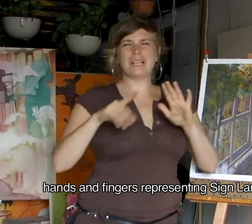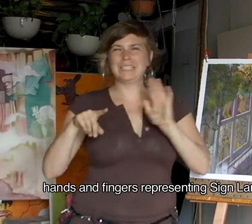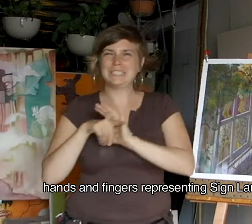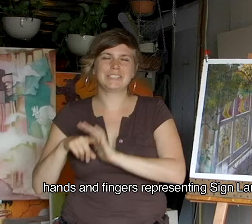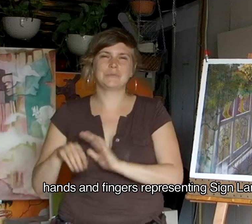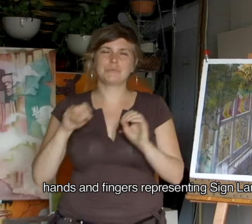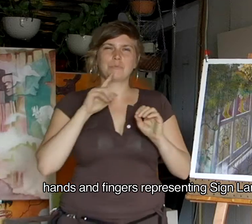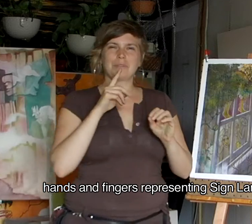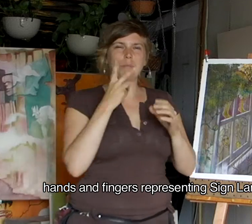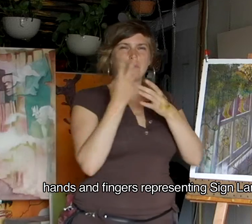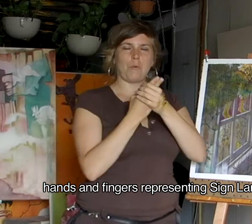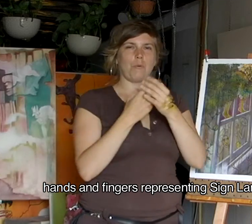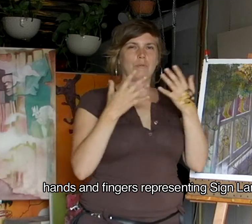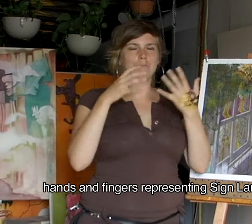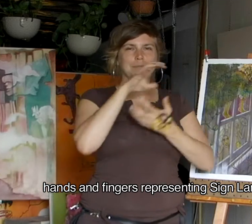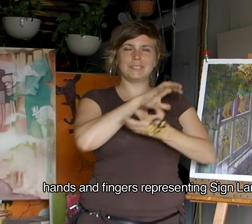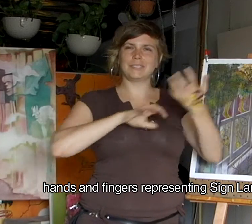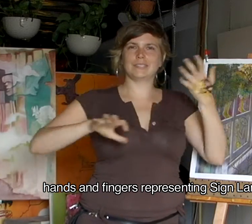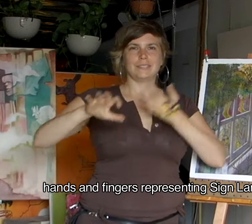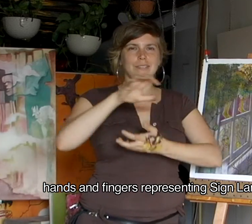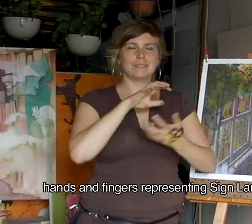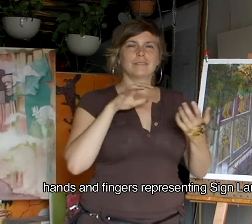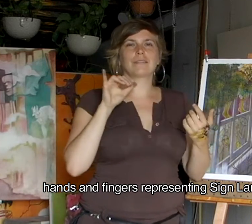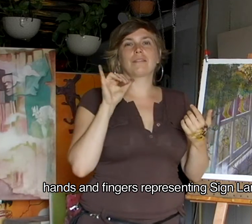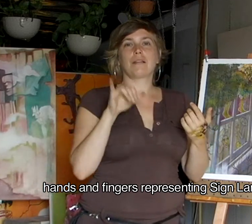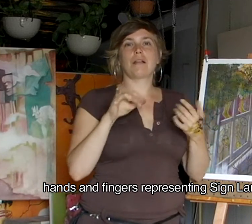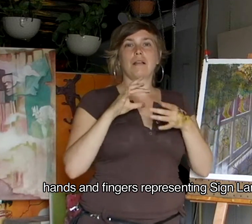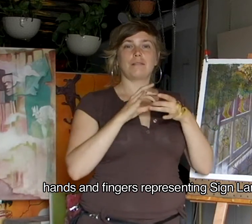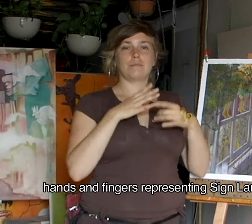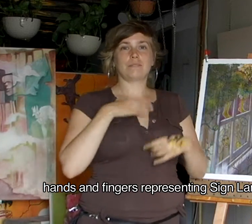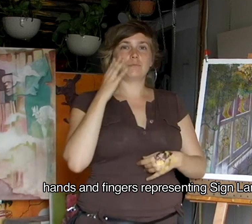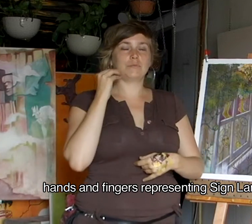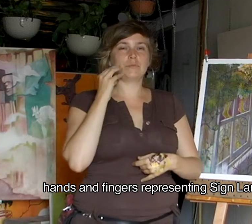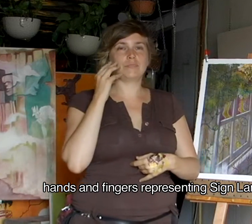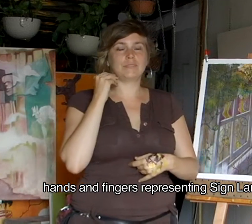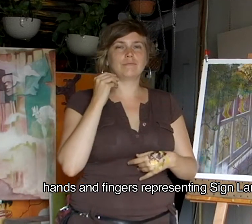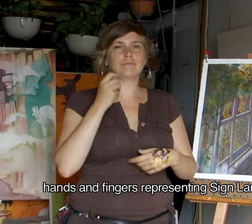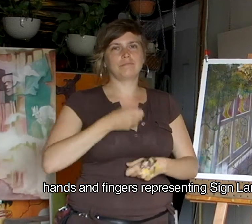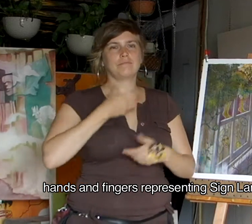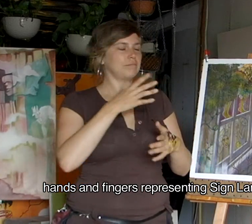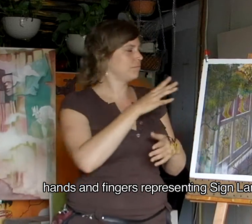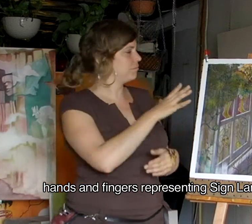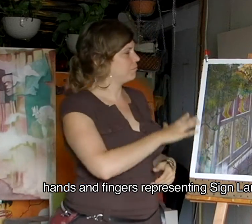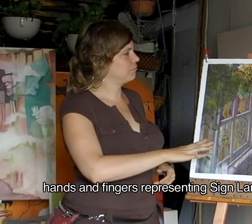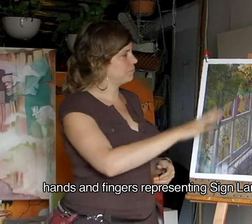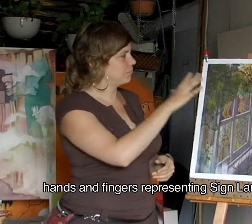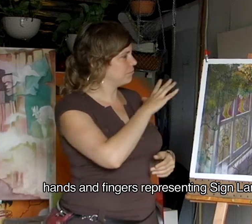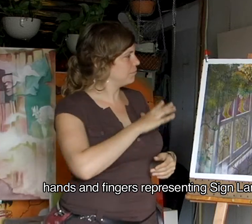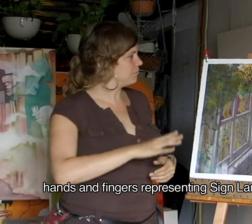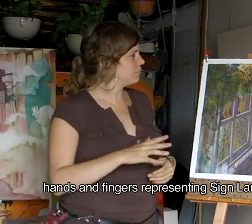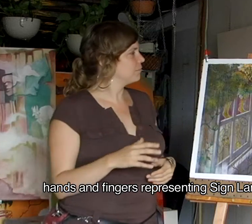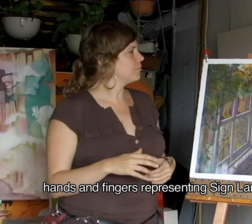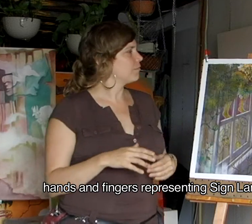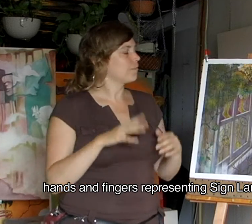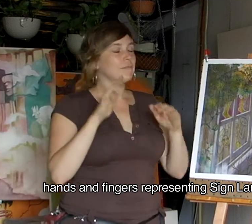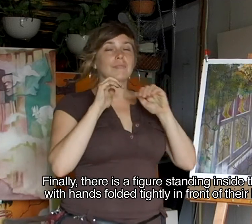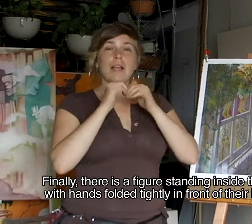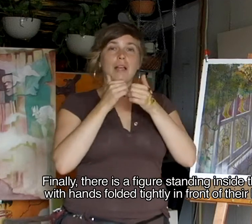past, so the tree is very much alive. Its limbs and branches are like hands and